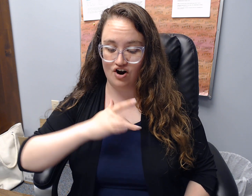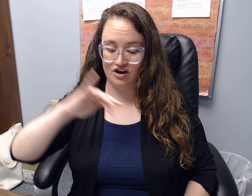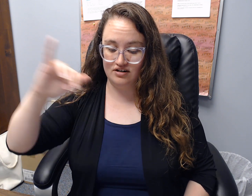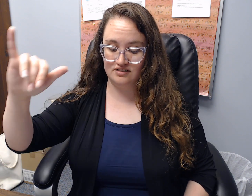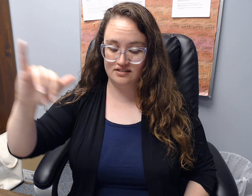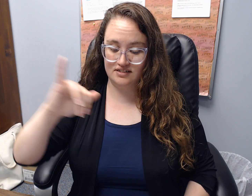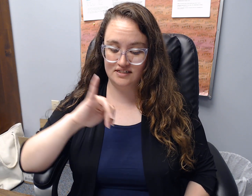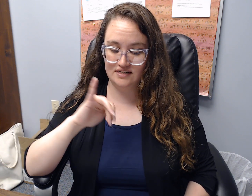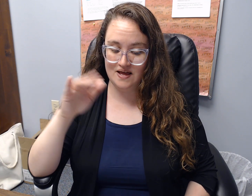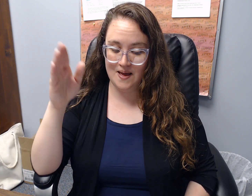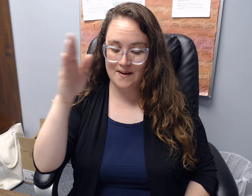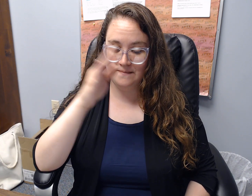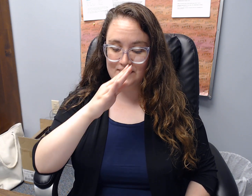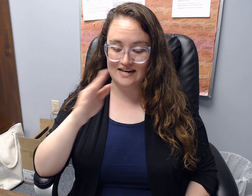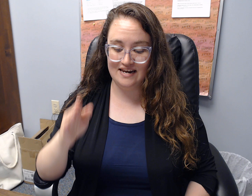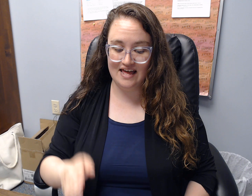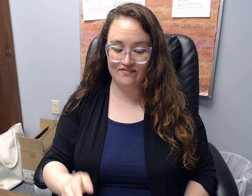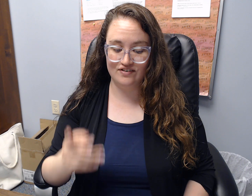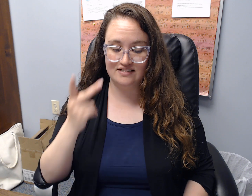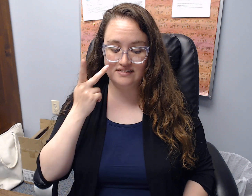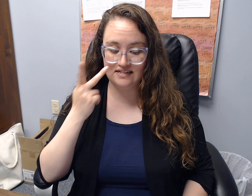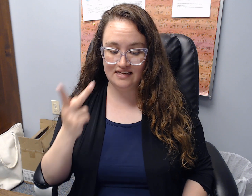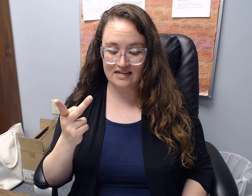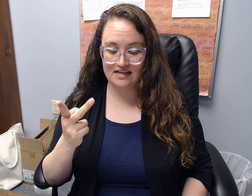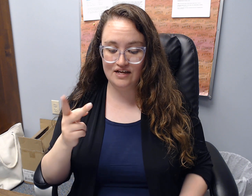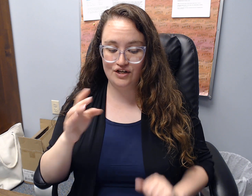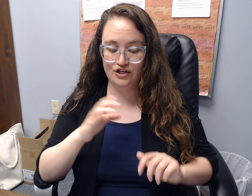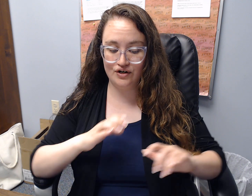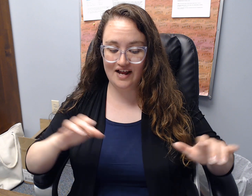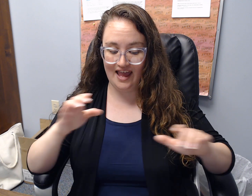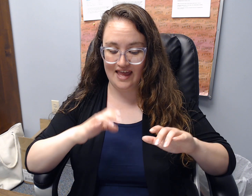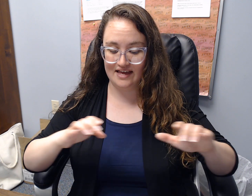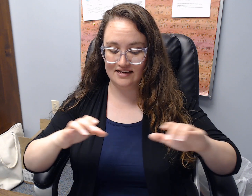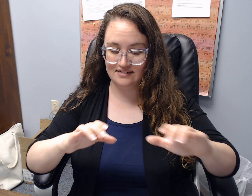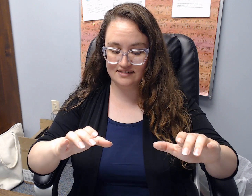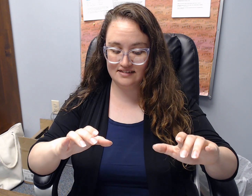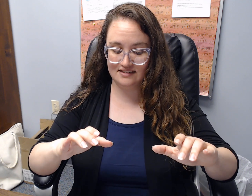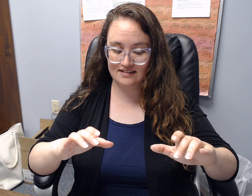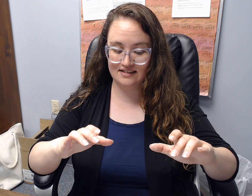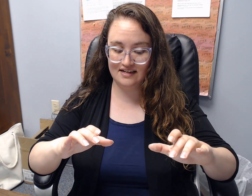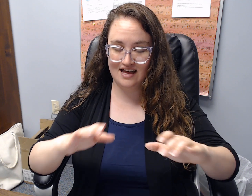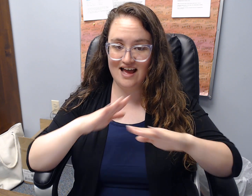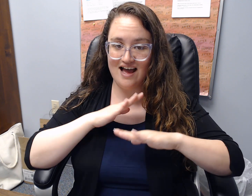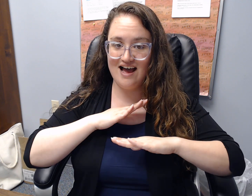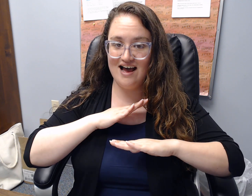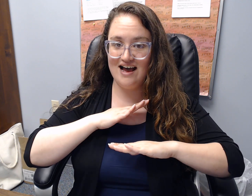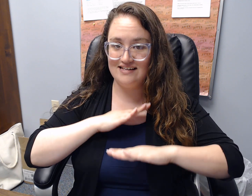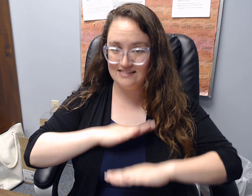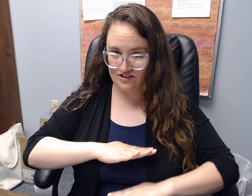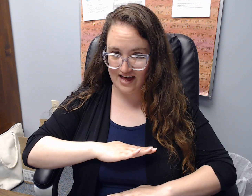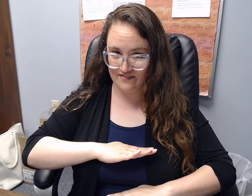heart but never see your hand, I still have it